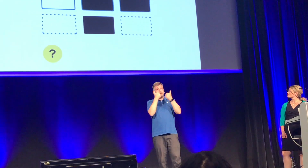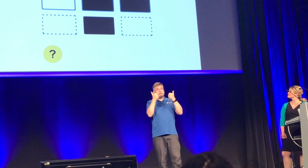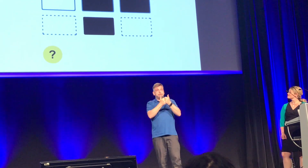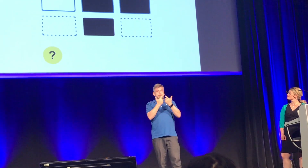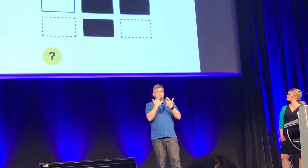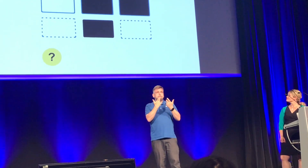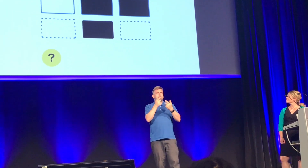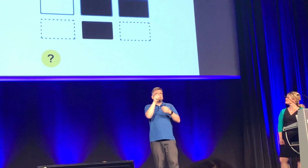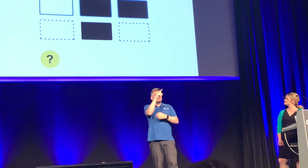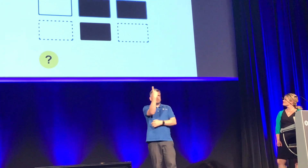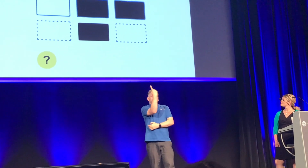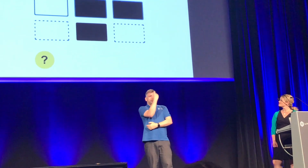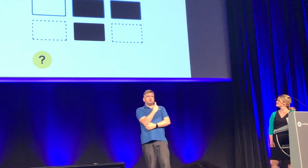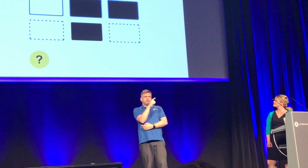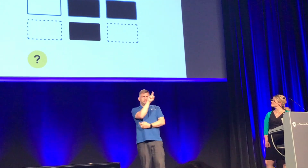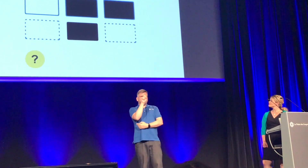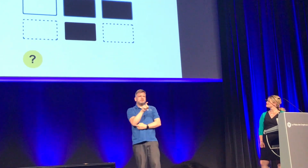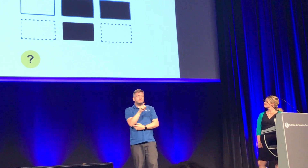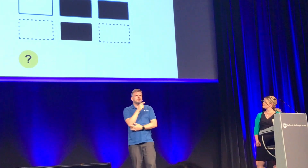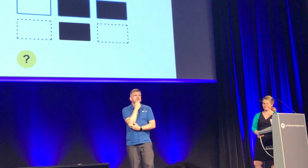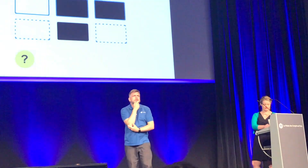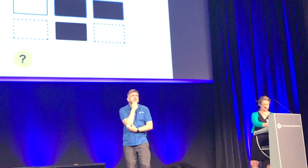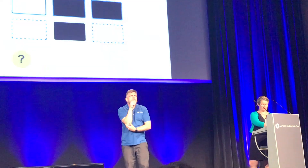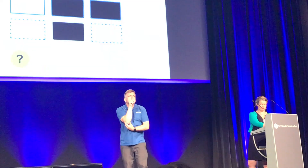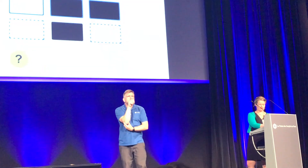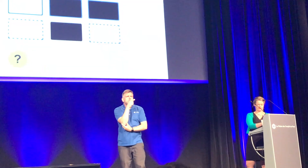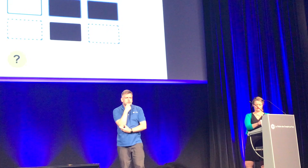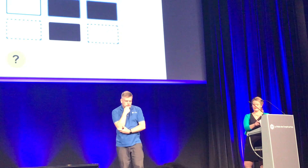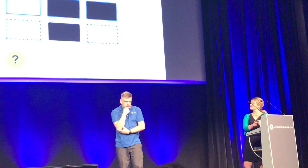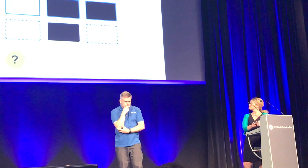And we've also created multiple choice games,